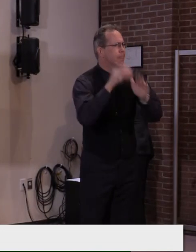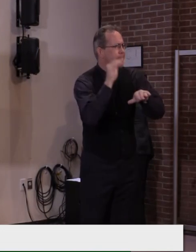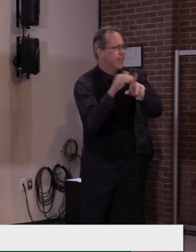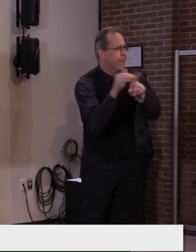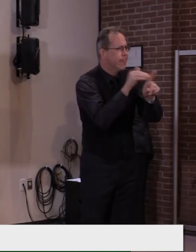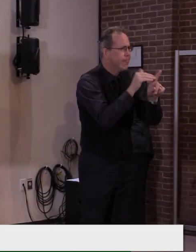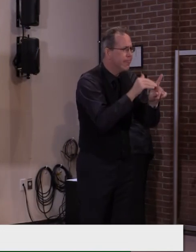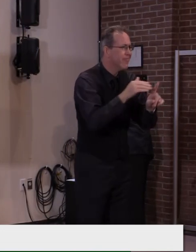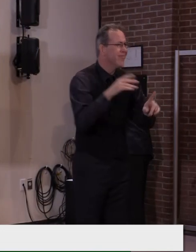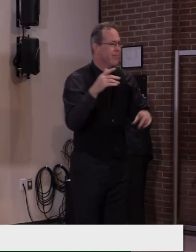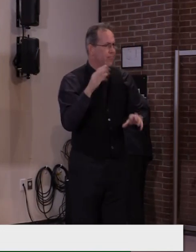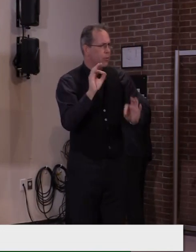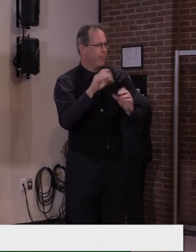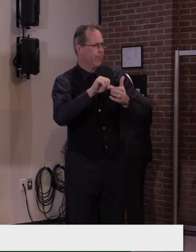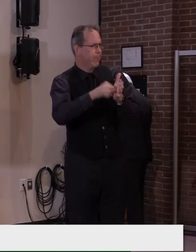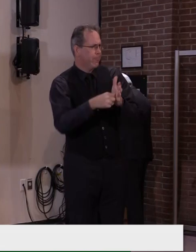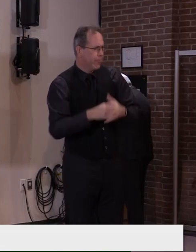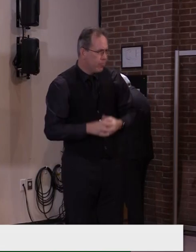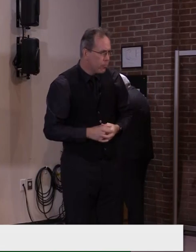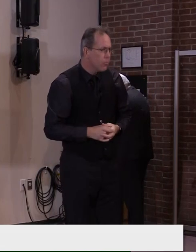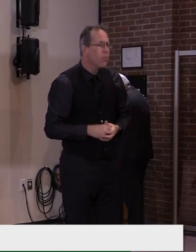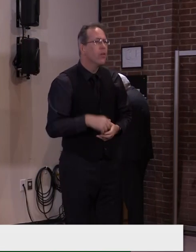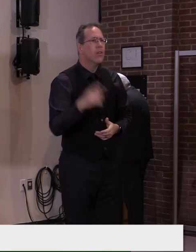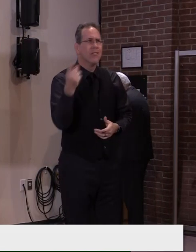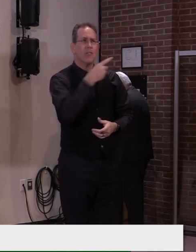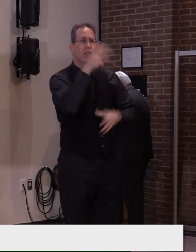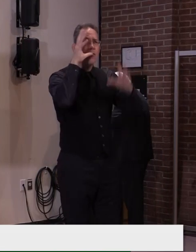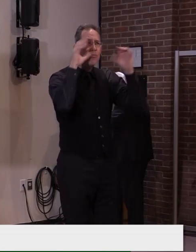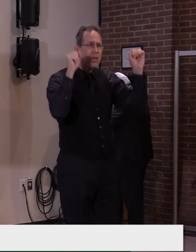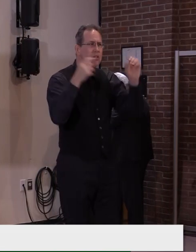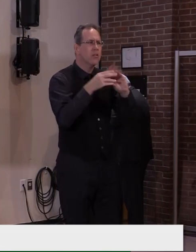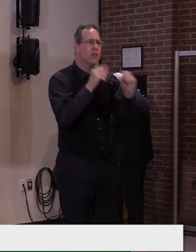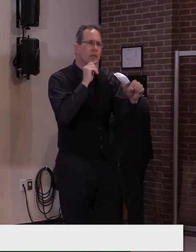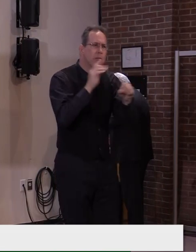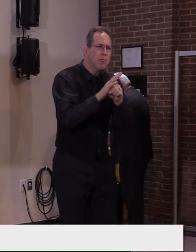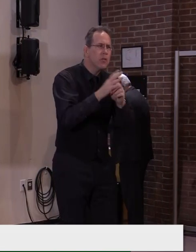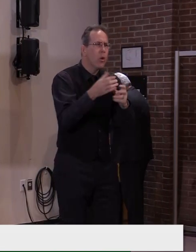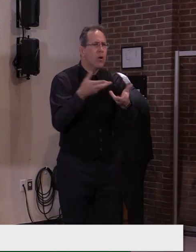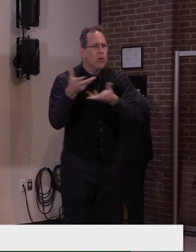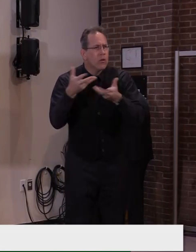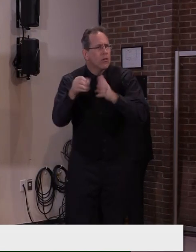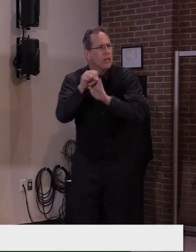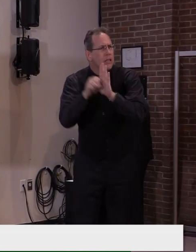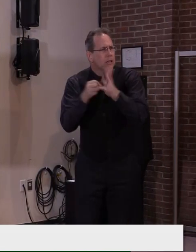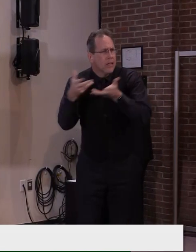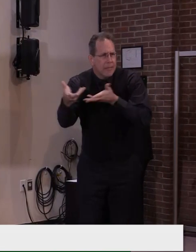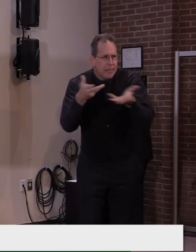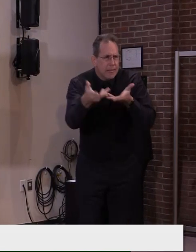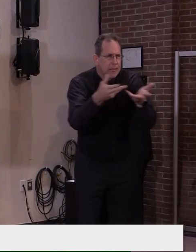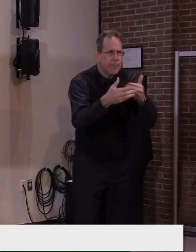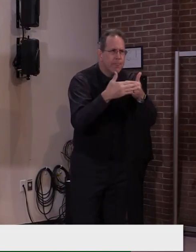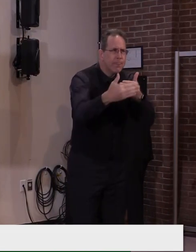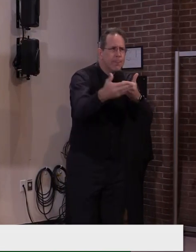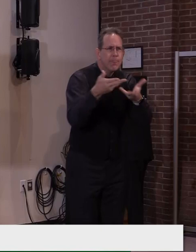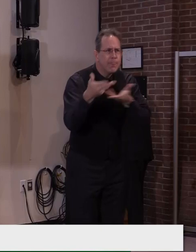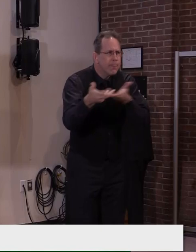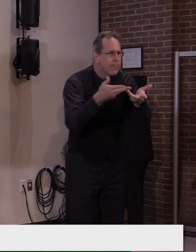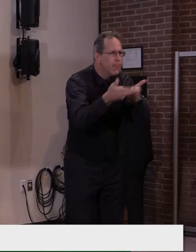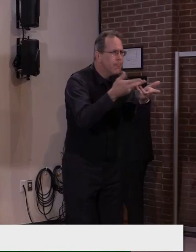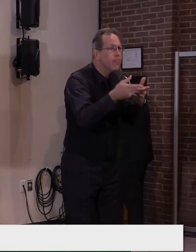week and that he's committed to working with states to ensure we keep moving forward with schools and businesses